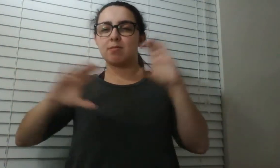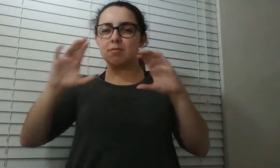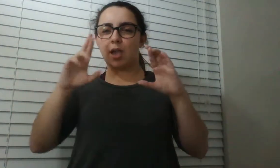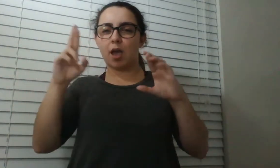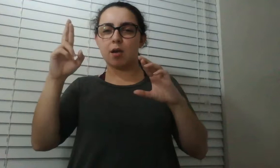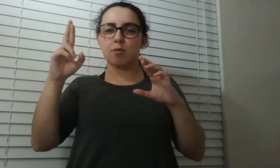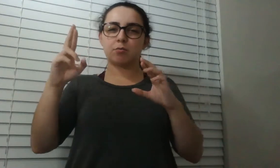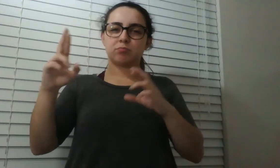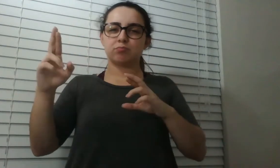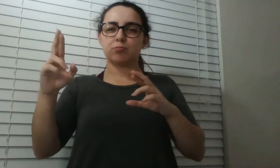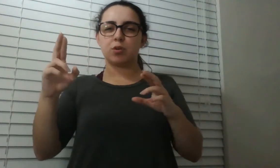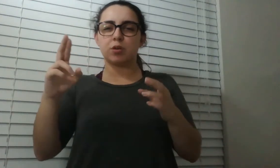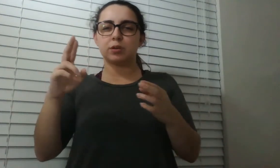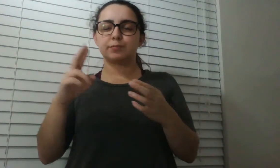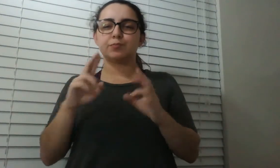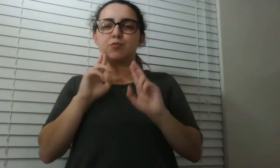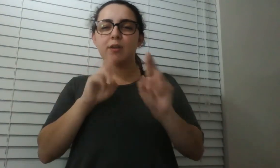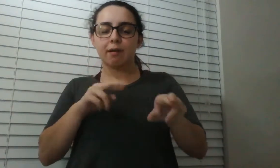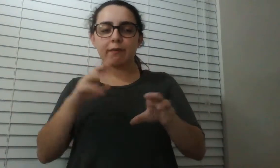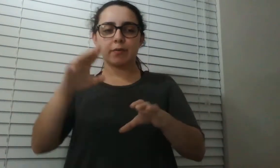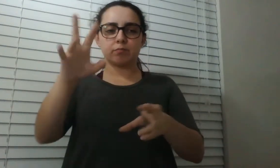weird organic way. But whatever, you're just standing there. But then,